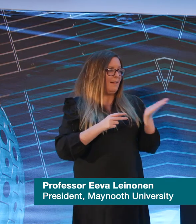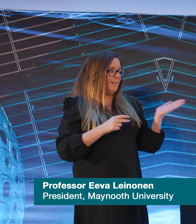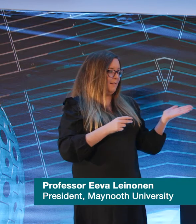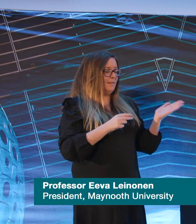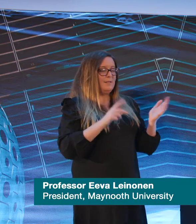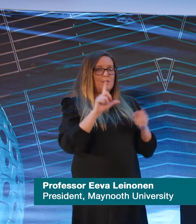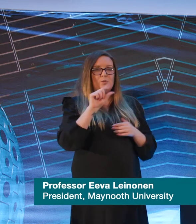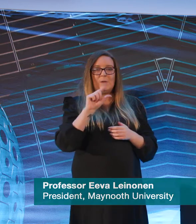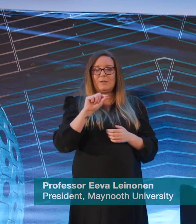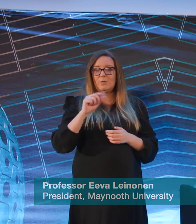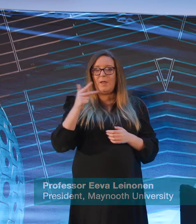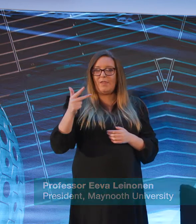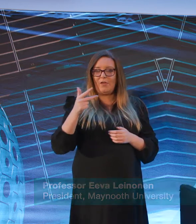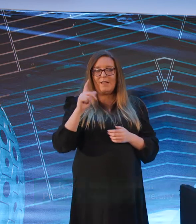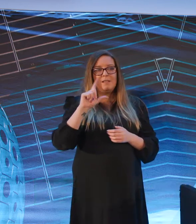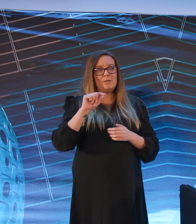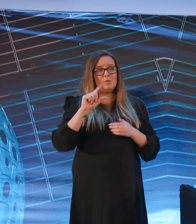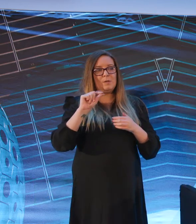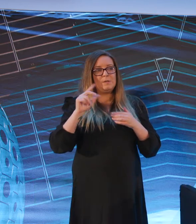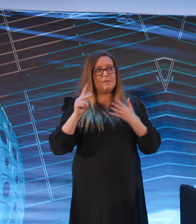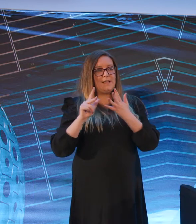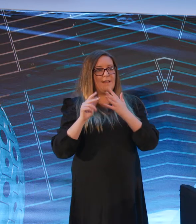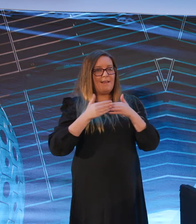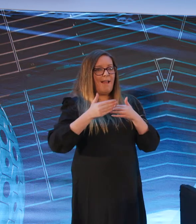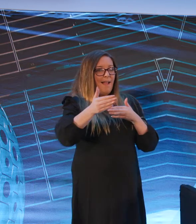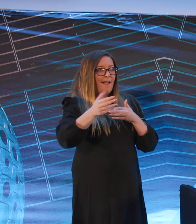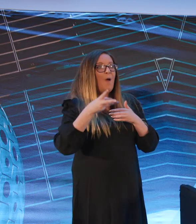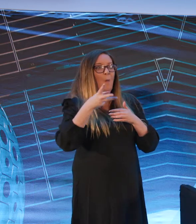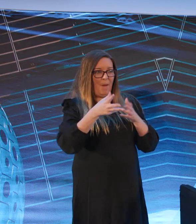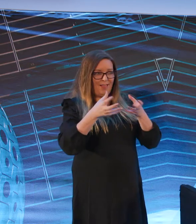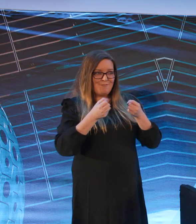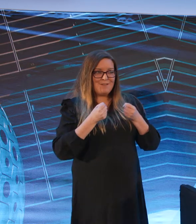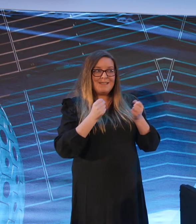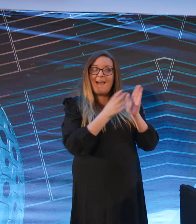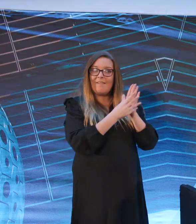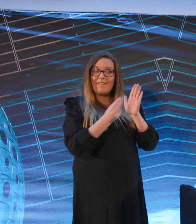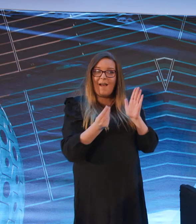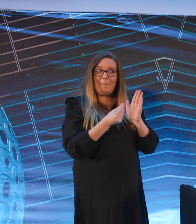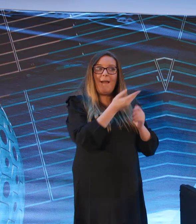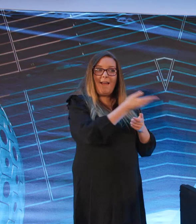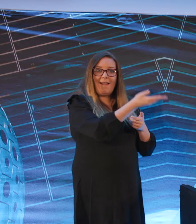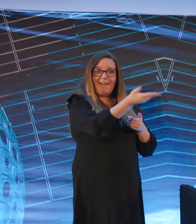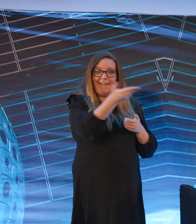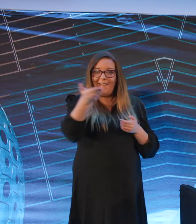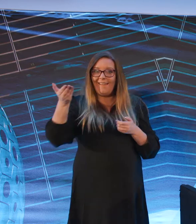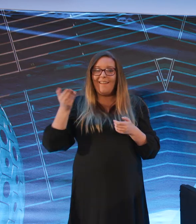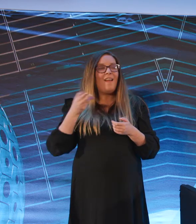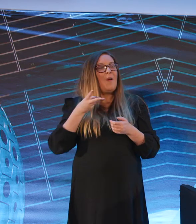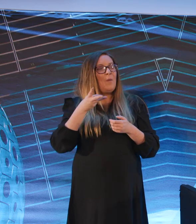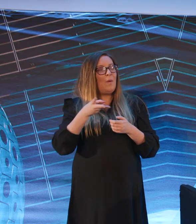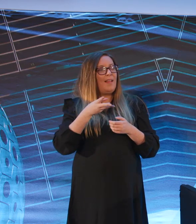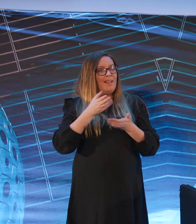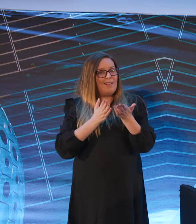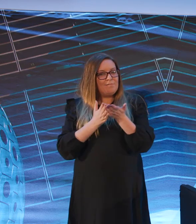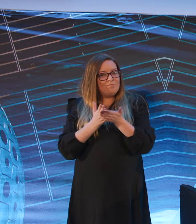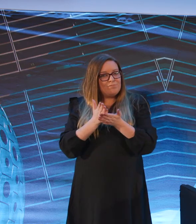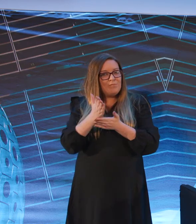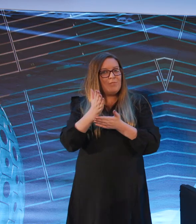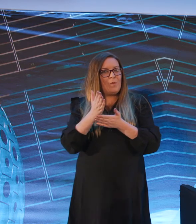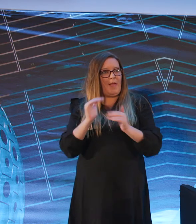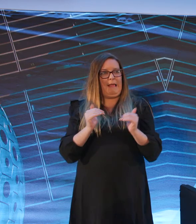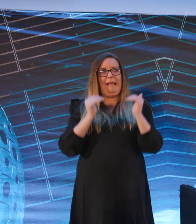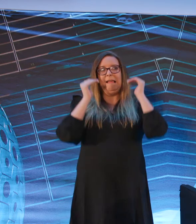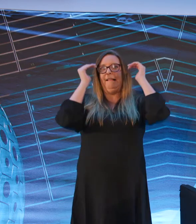2023-2028. And this is the copy that you will receive. And I will talk through it in very high